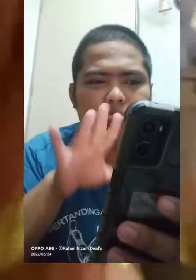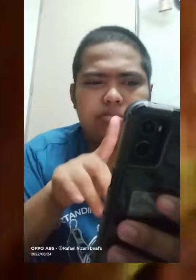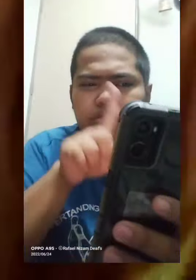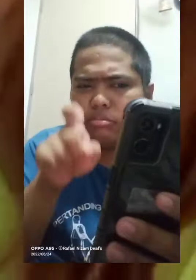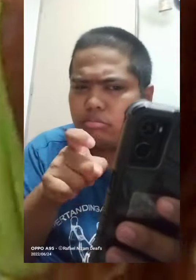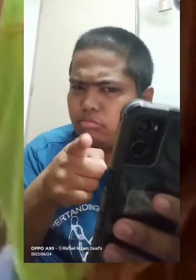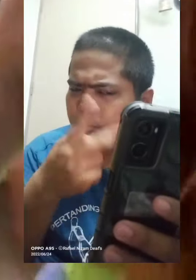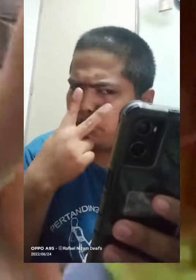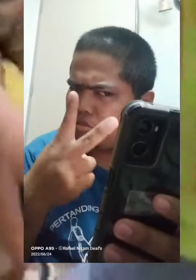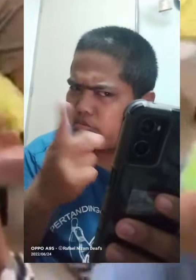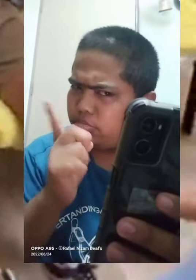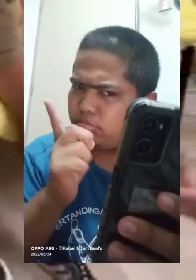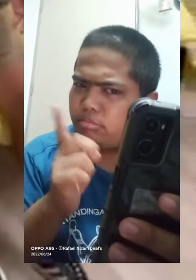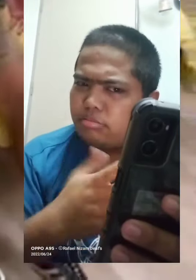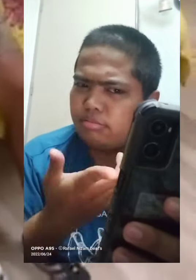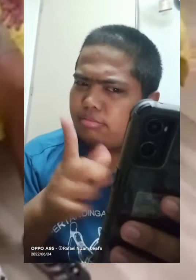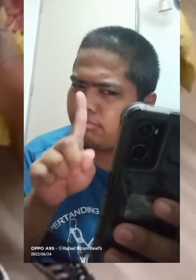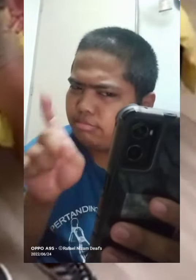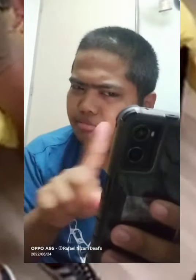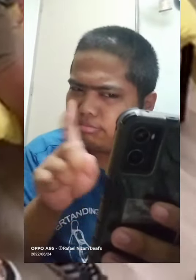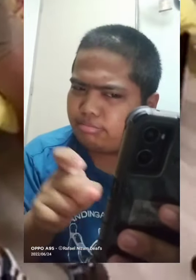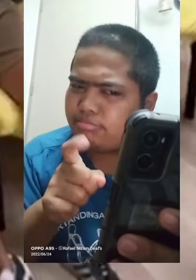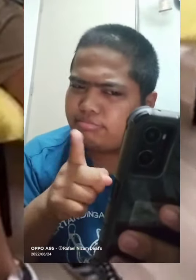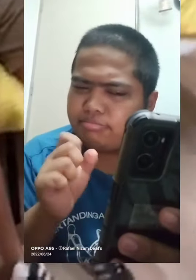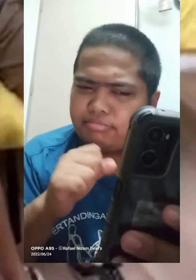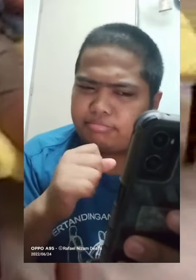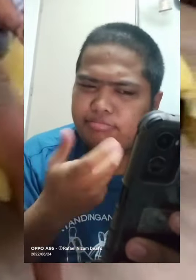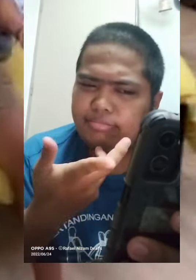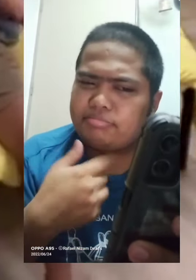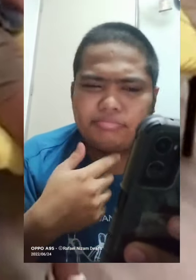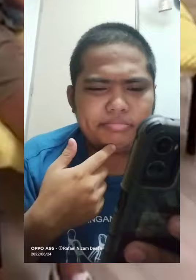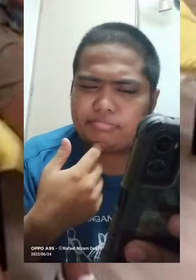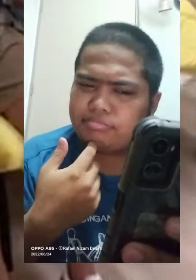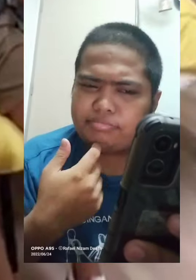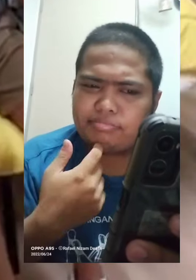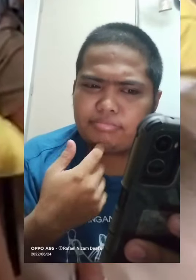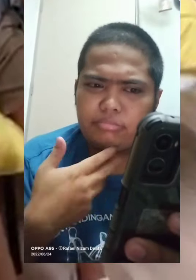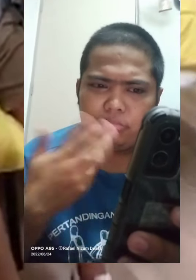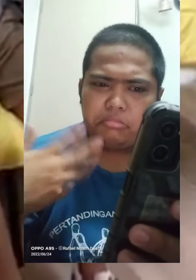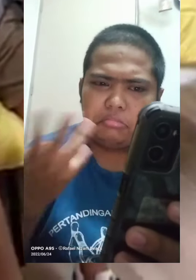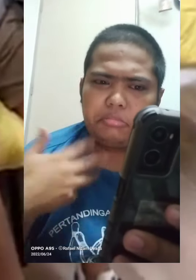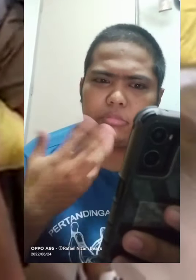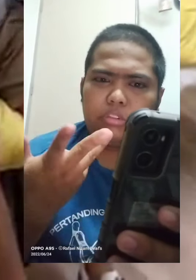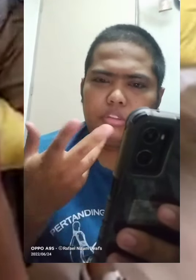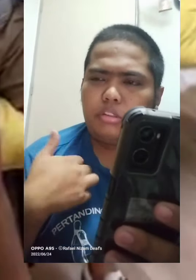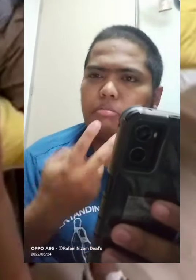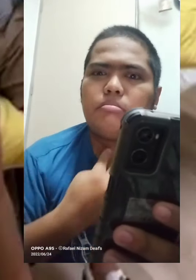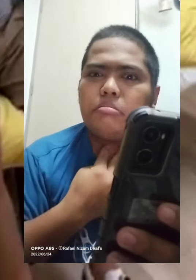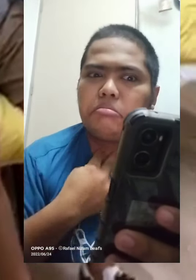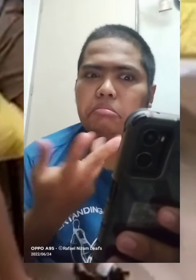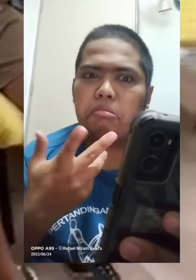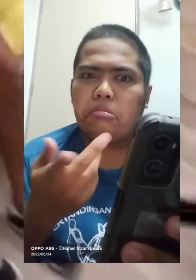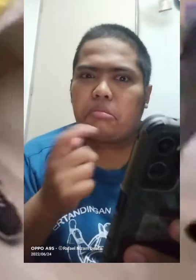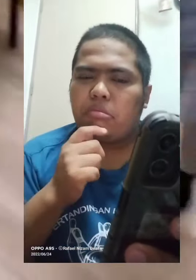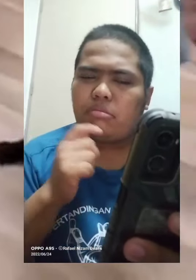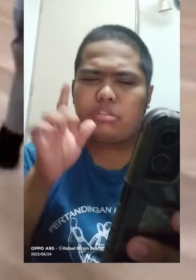I could ask you the same thing. Why is there is somebody else in our room right now? Who's somebody else? There's somebody else in our room right now. There is only the three of us